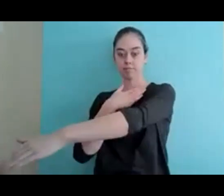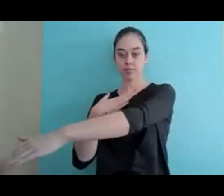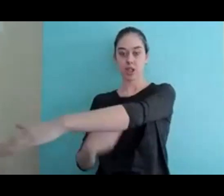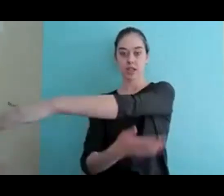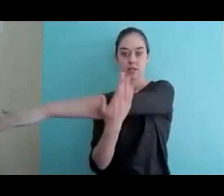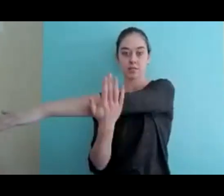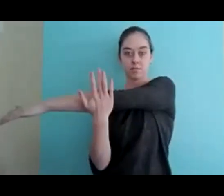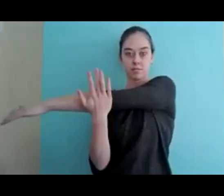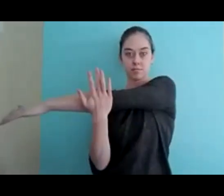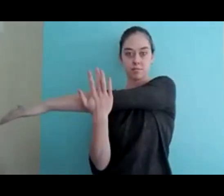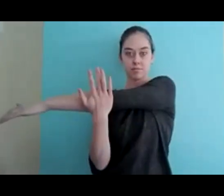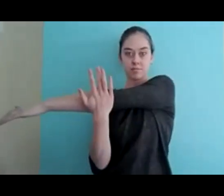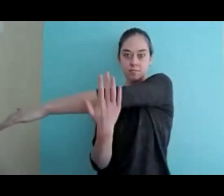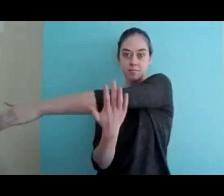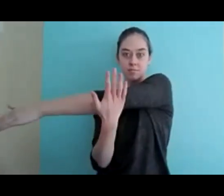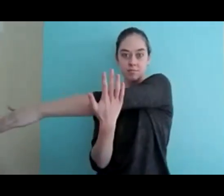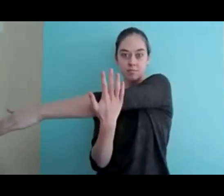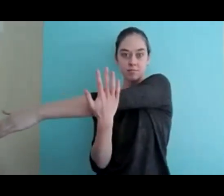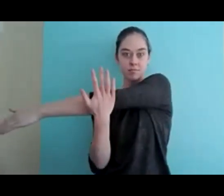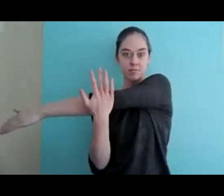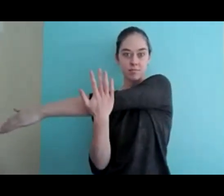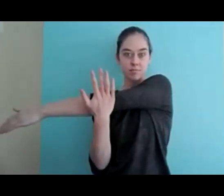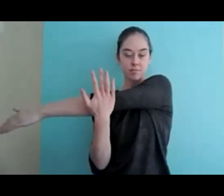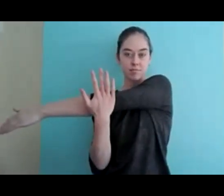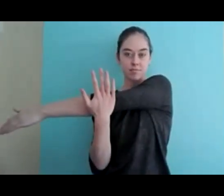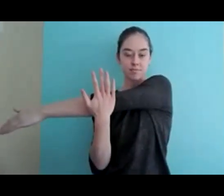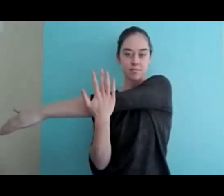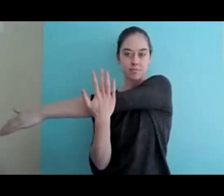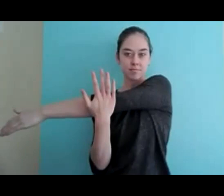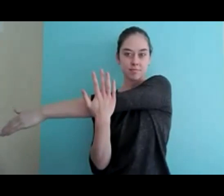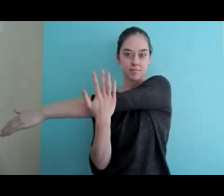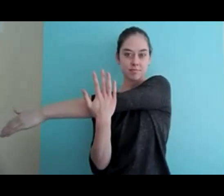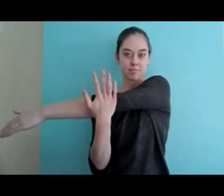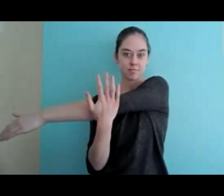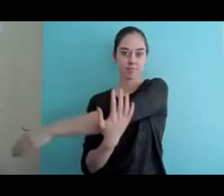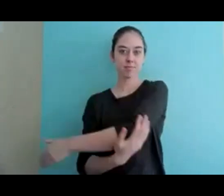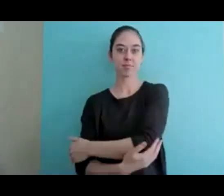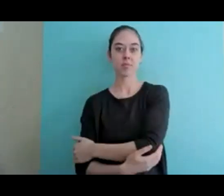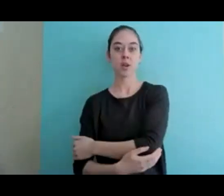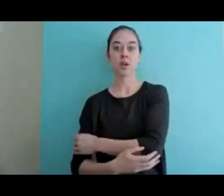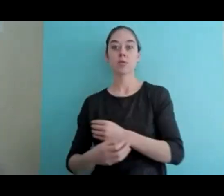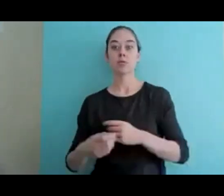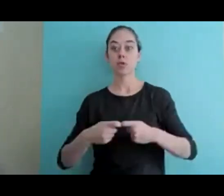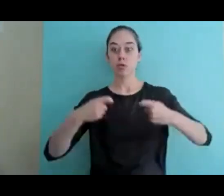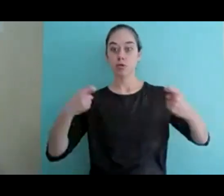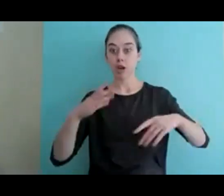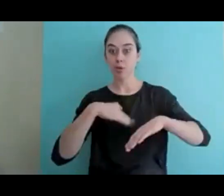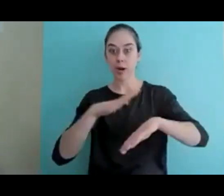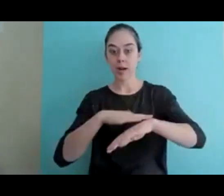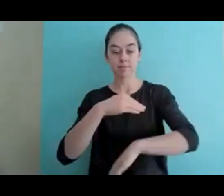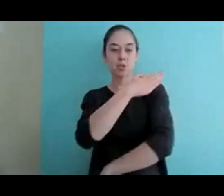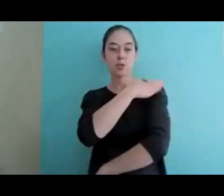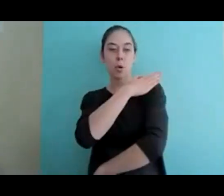arm, just like this. Yeah, in a kind of a, yeah, you're stretching your shoulder,